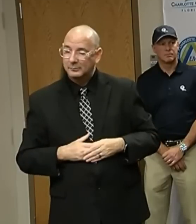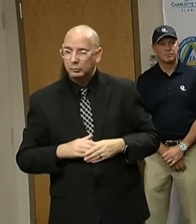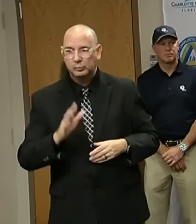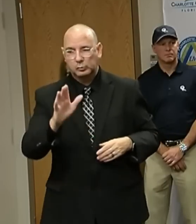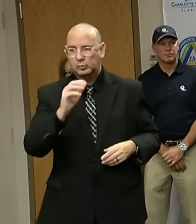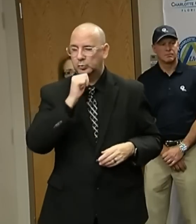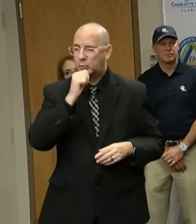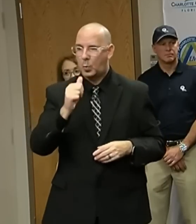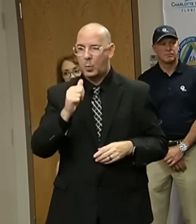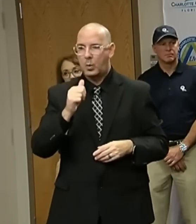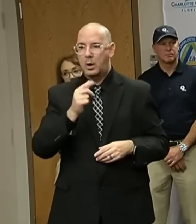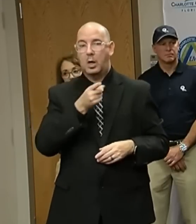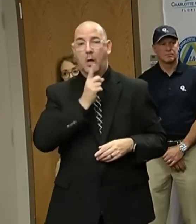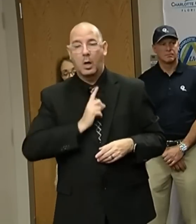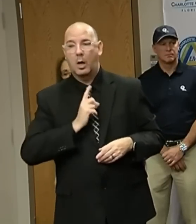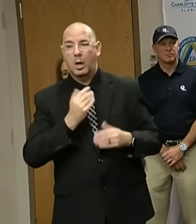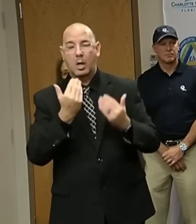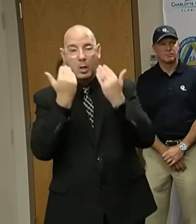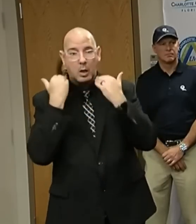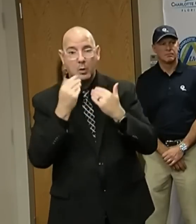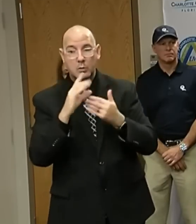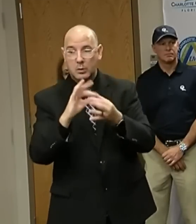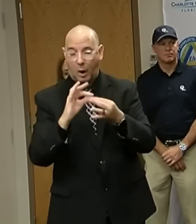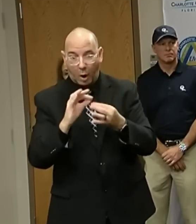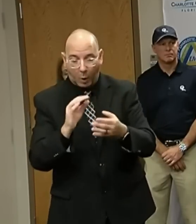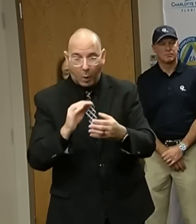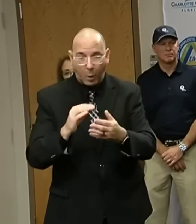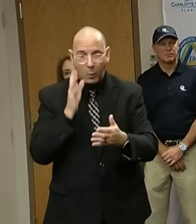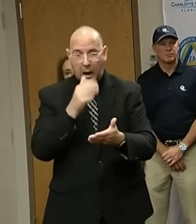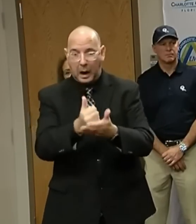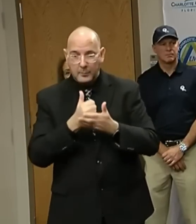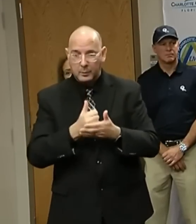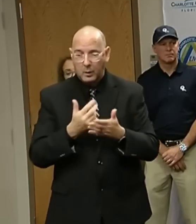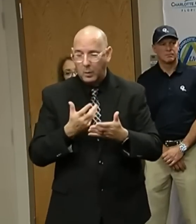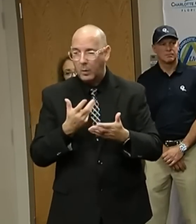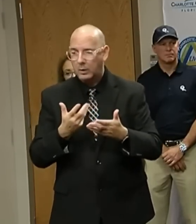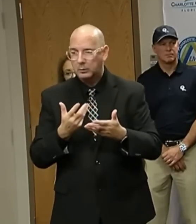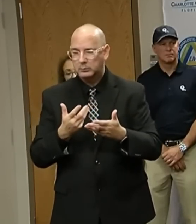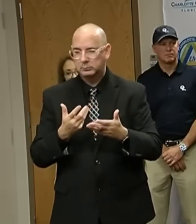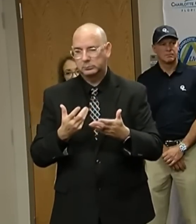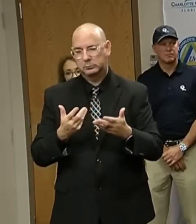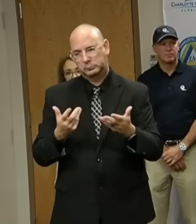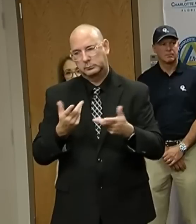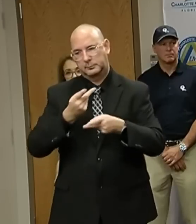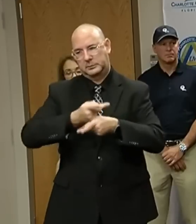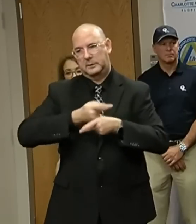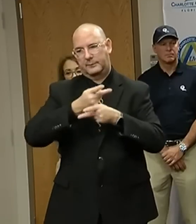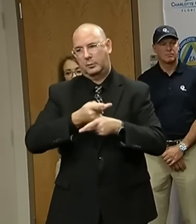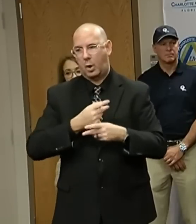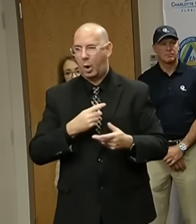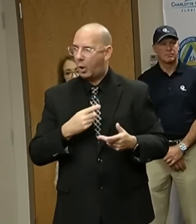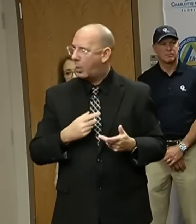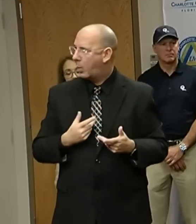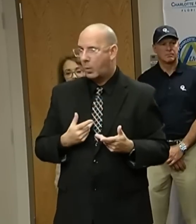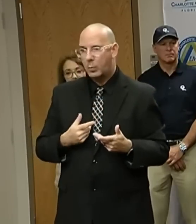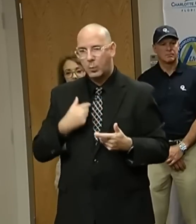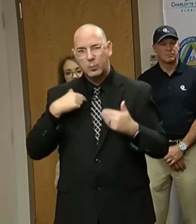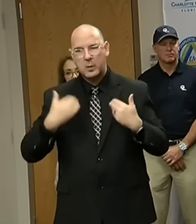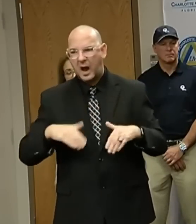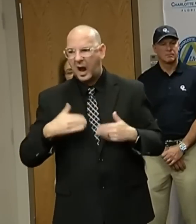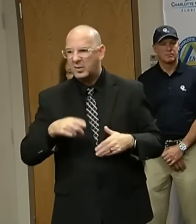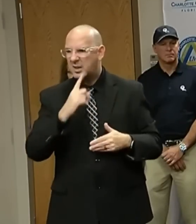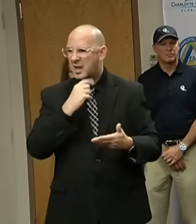knocking on the door every time. If it sounds too good to be true, it is. So please, that first phone call that you're going to make needs to be to either